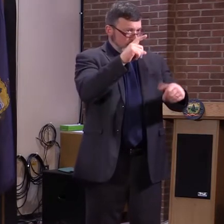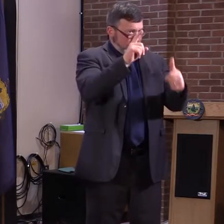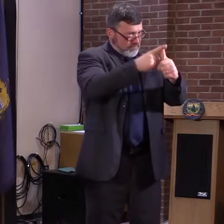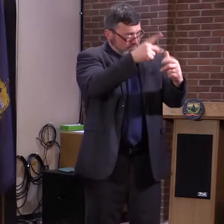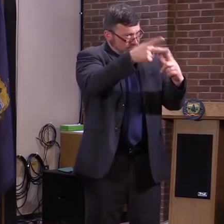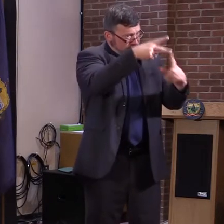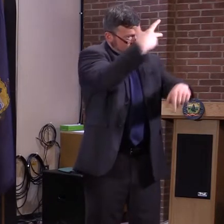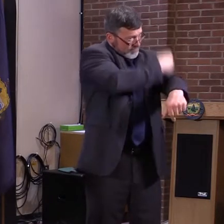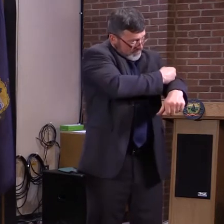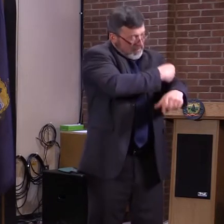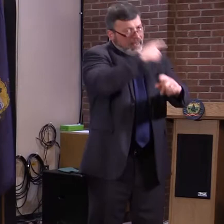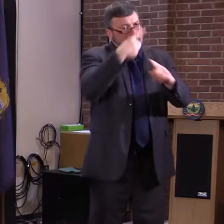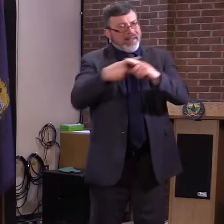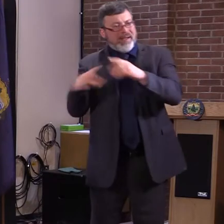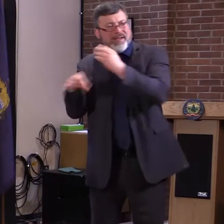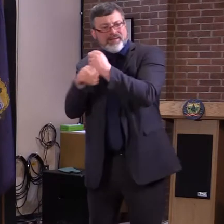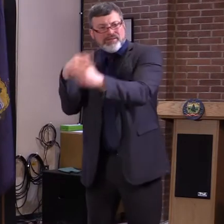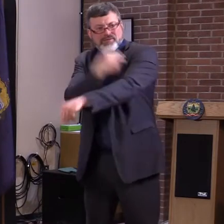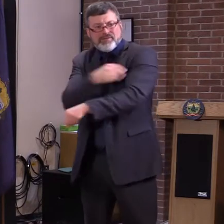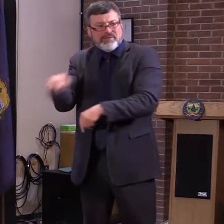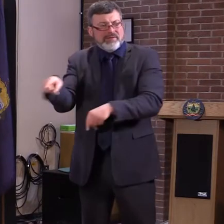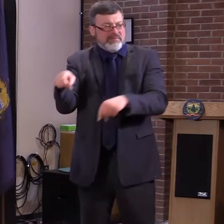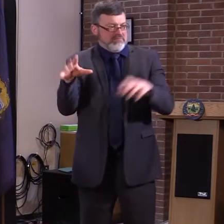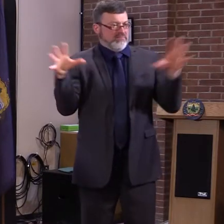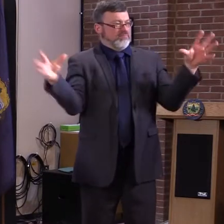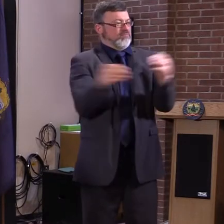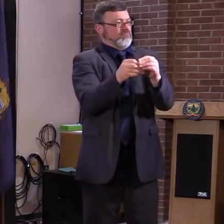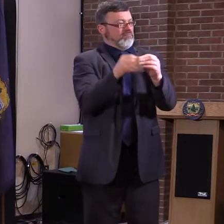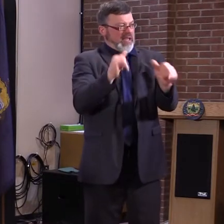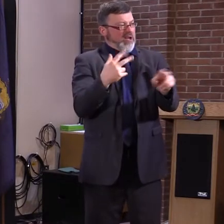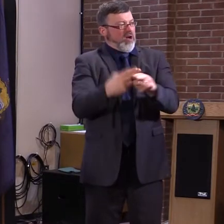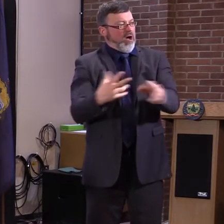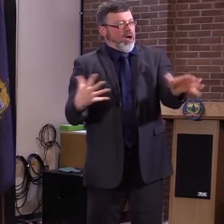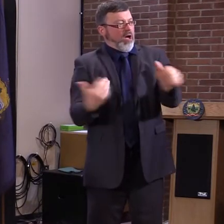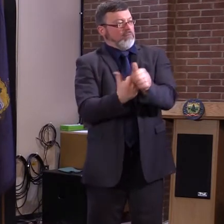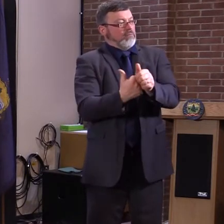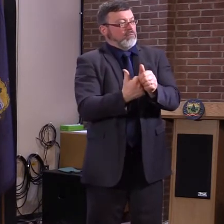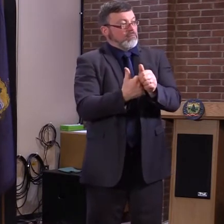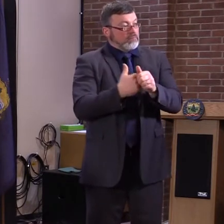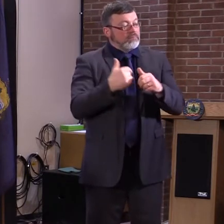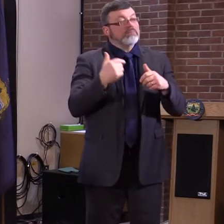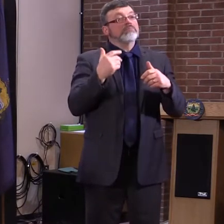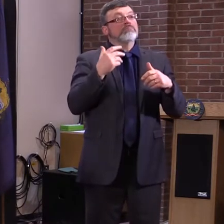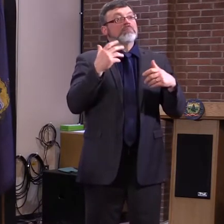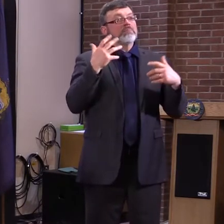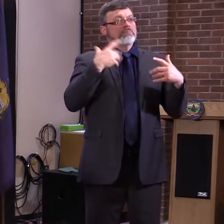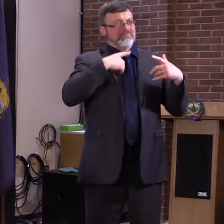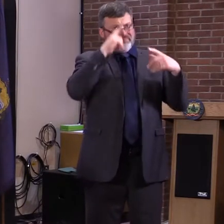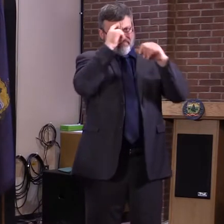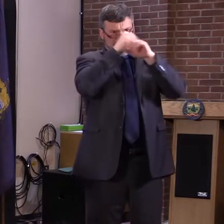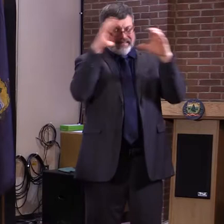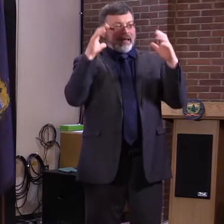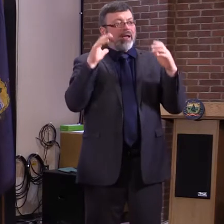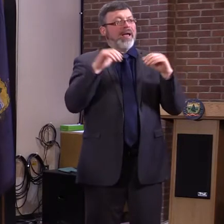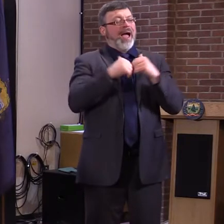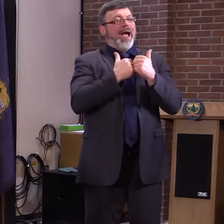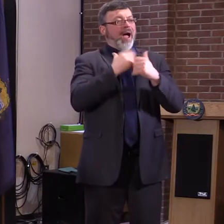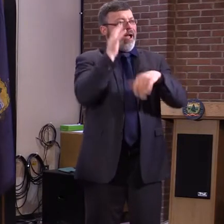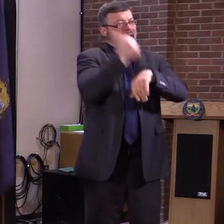vaccine. We also are working to make it easier and more accessible to Vermonters to help reduce these